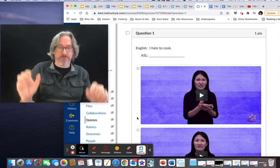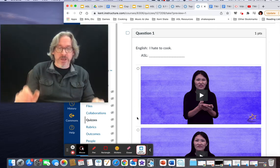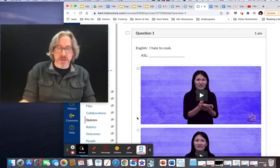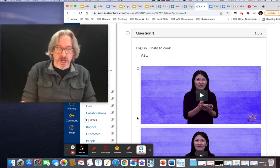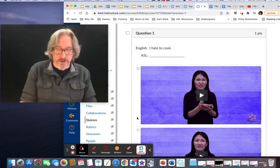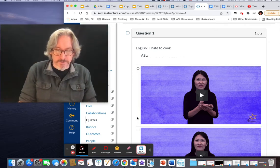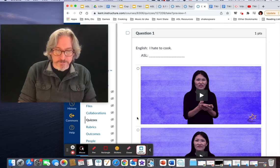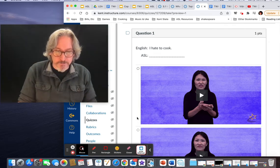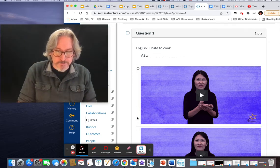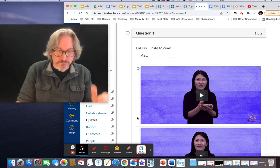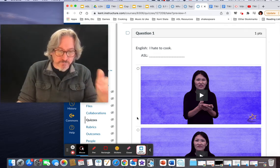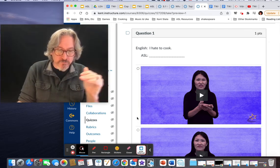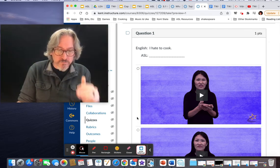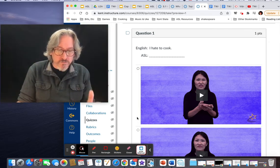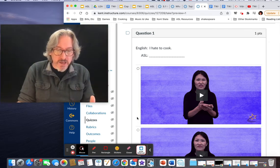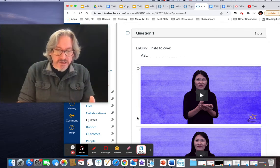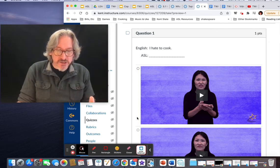thing.